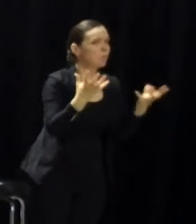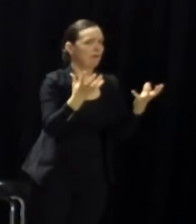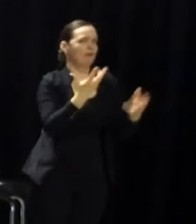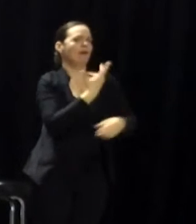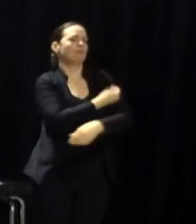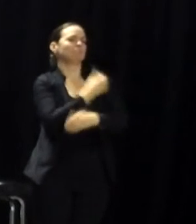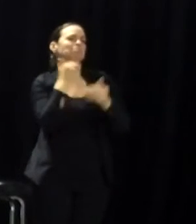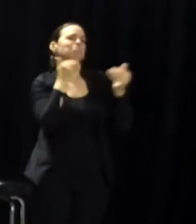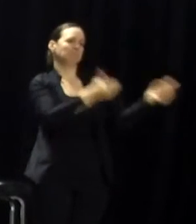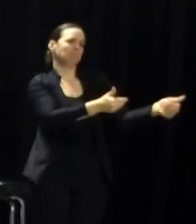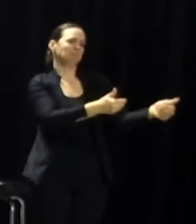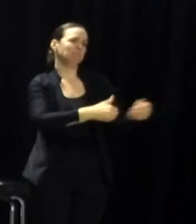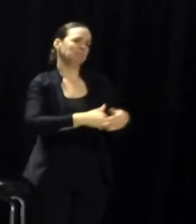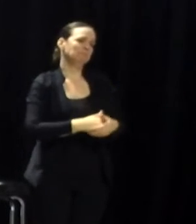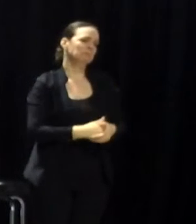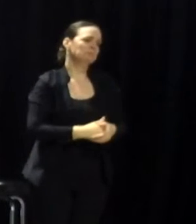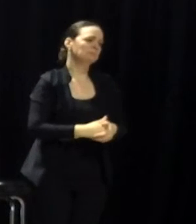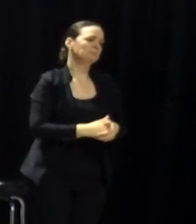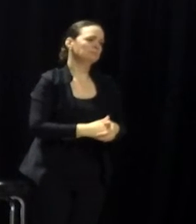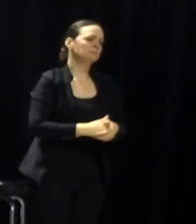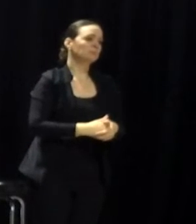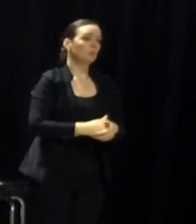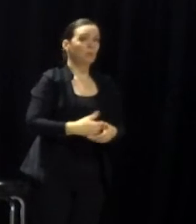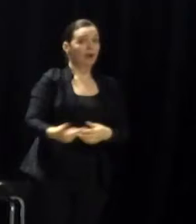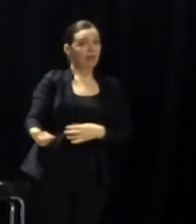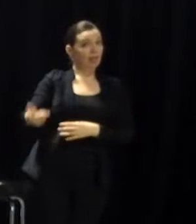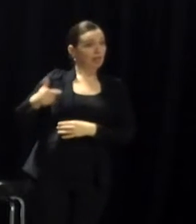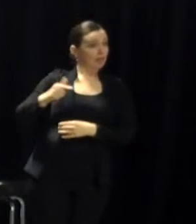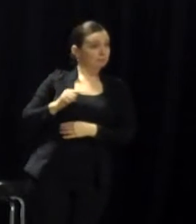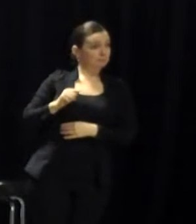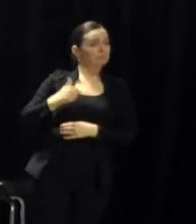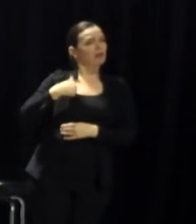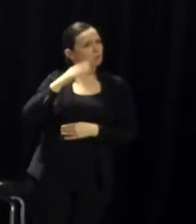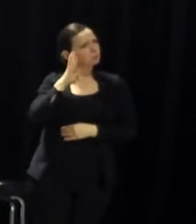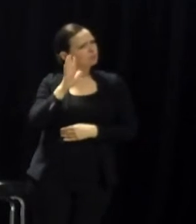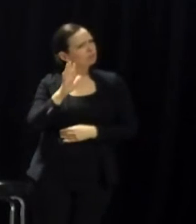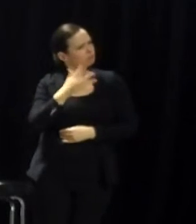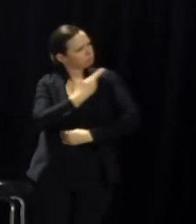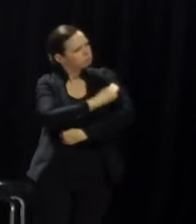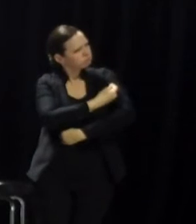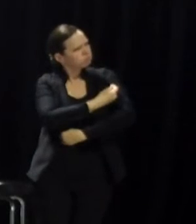get a vaccine. I don't even know when that will be yet, right? We don't make those rules.